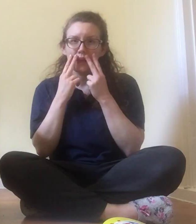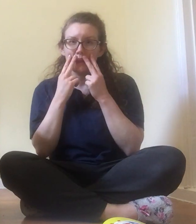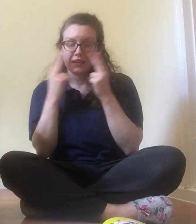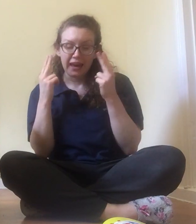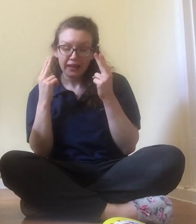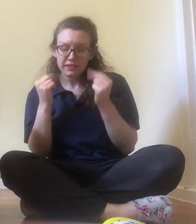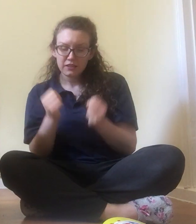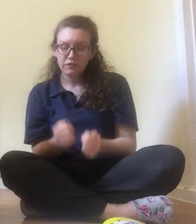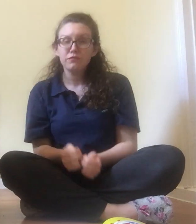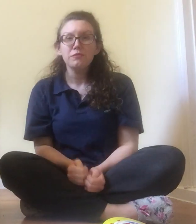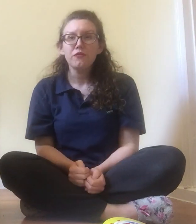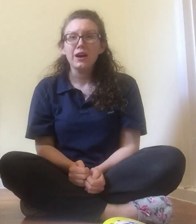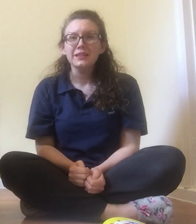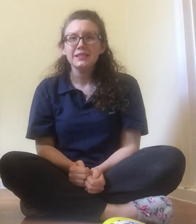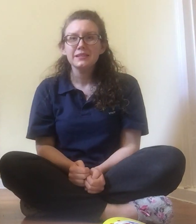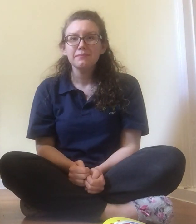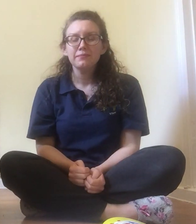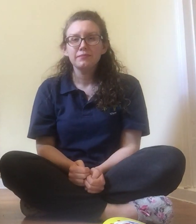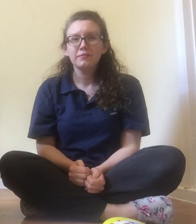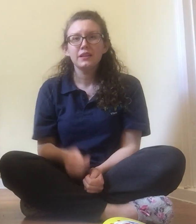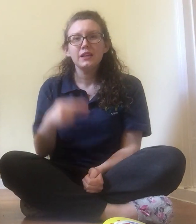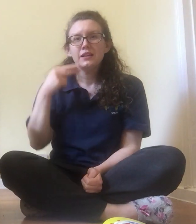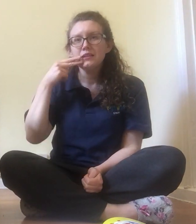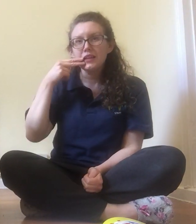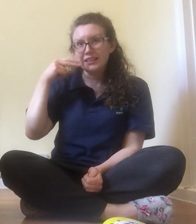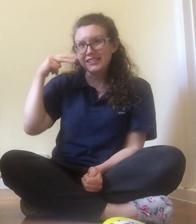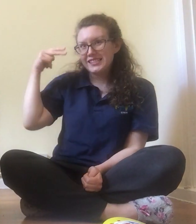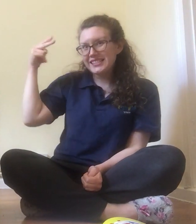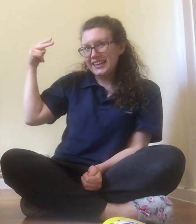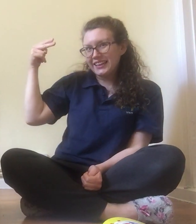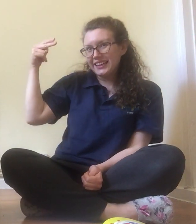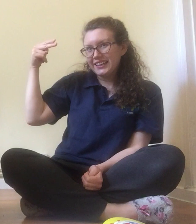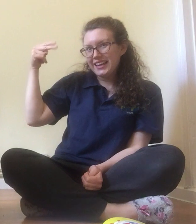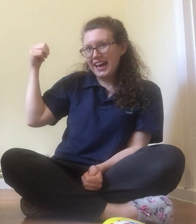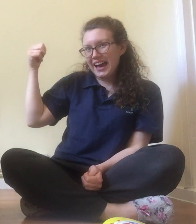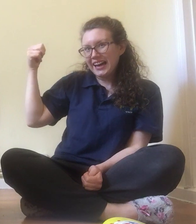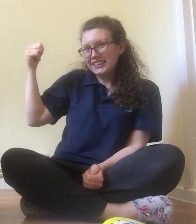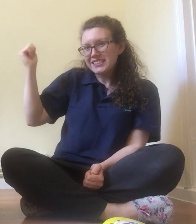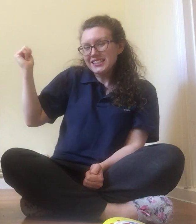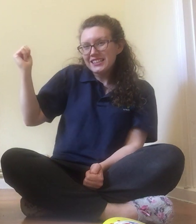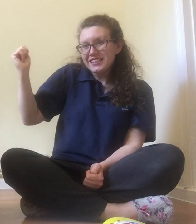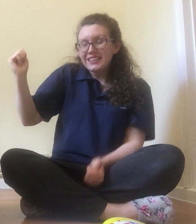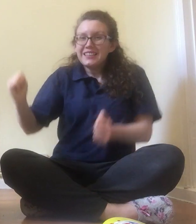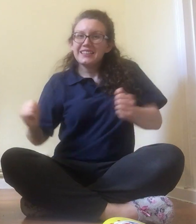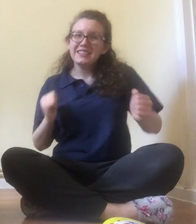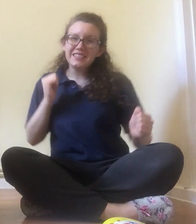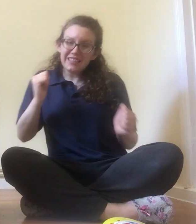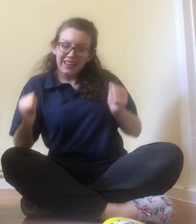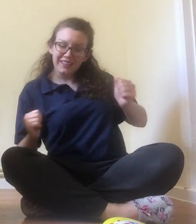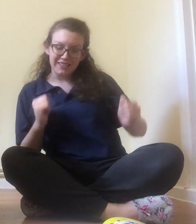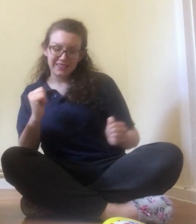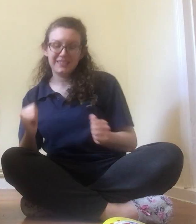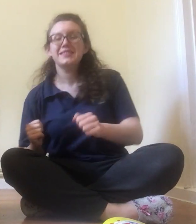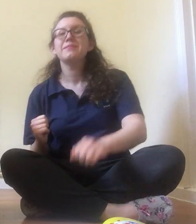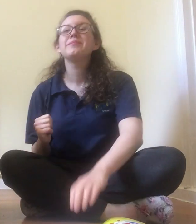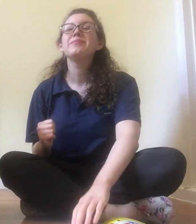The cat from France liked to sing and dance.